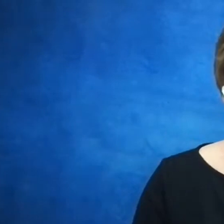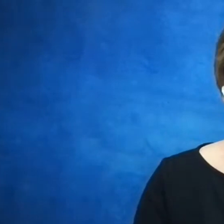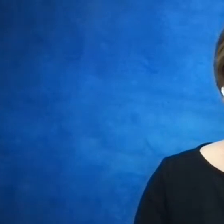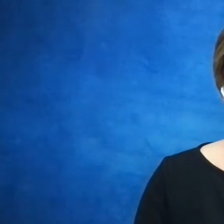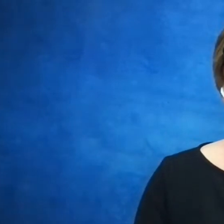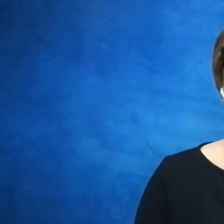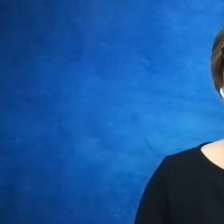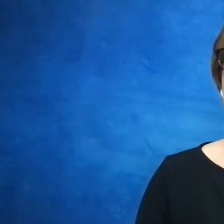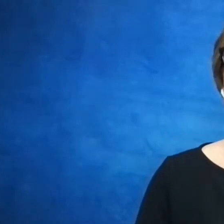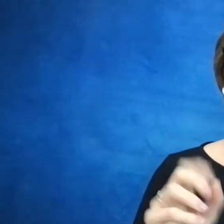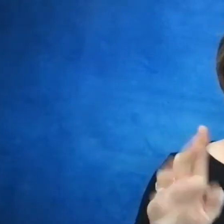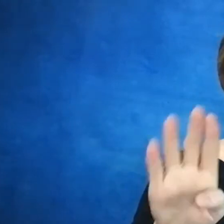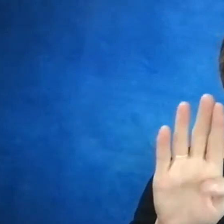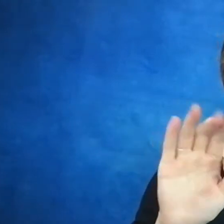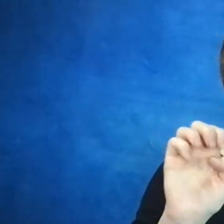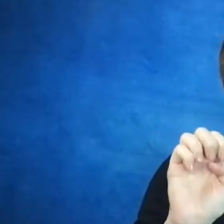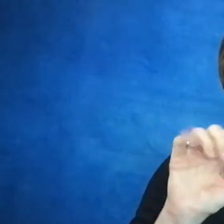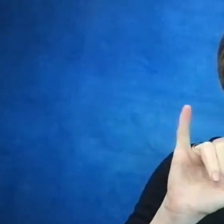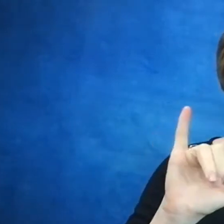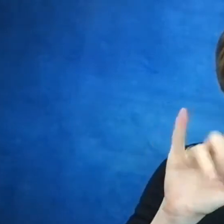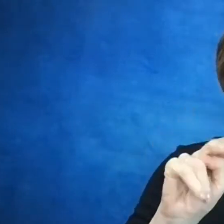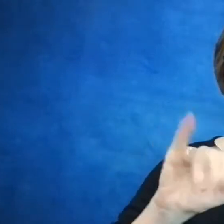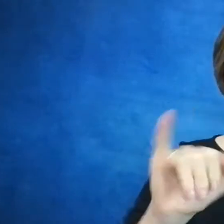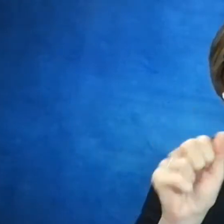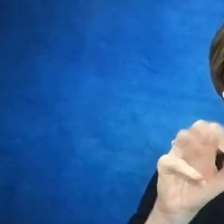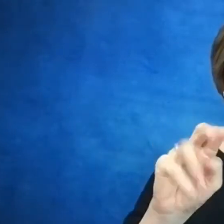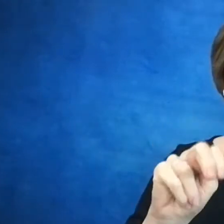Okay, Benjamin Nadalski. Present.